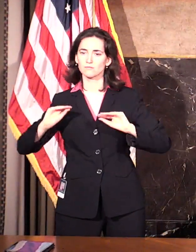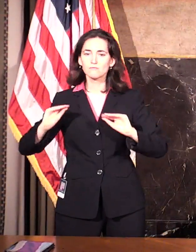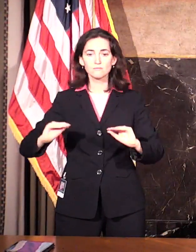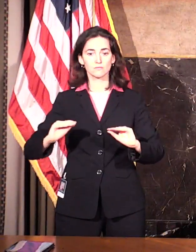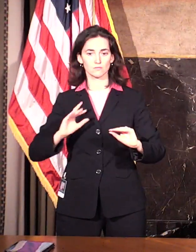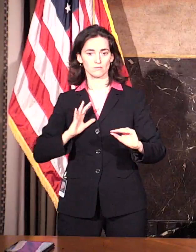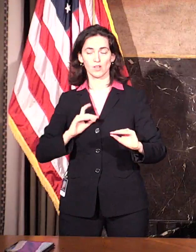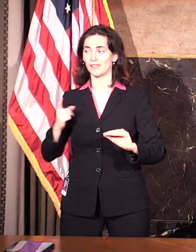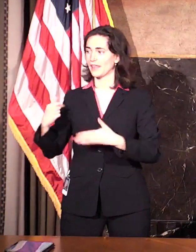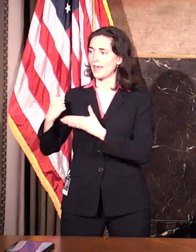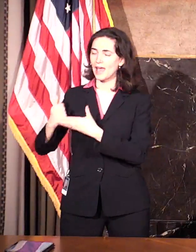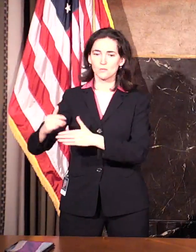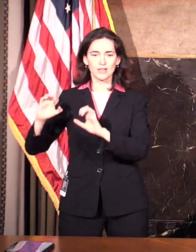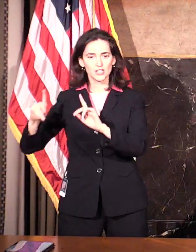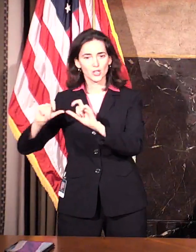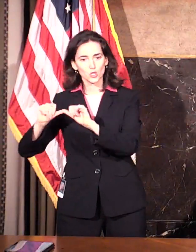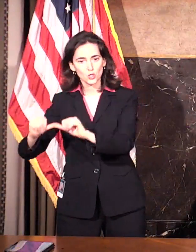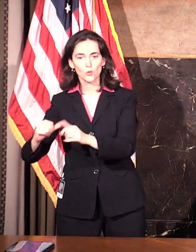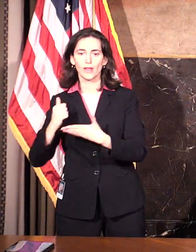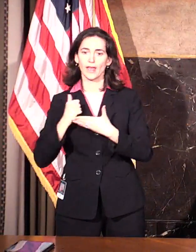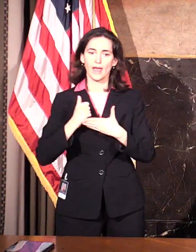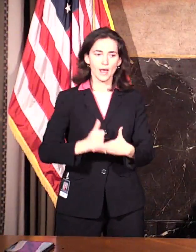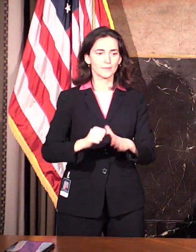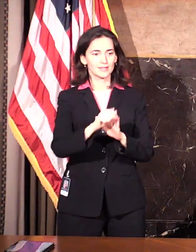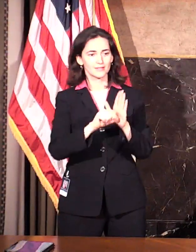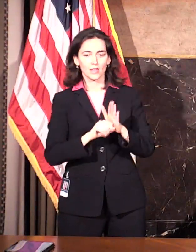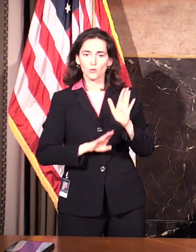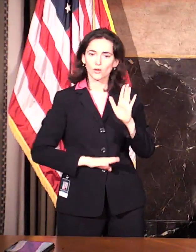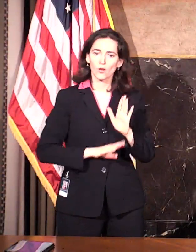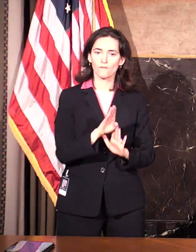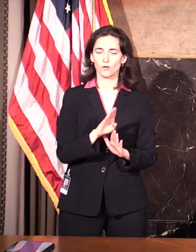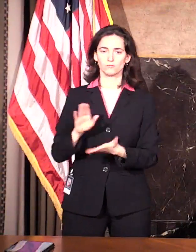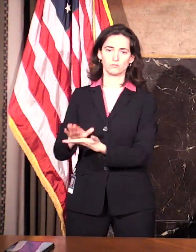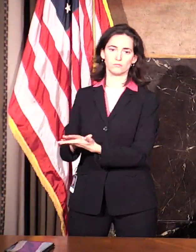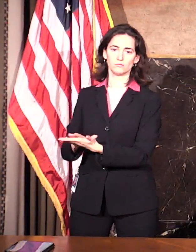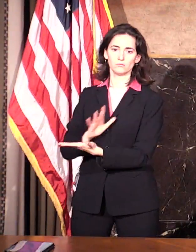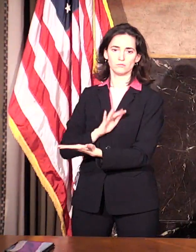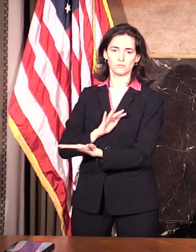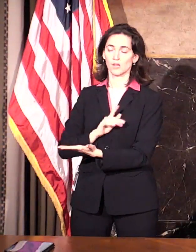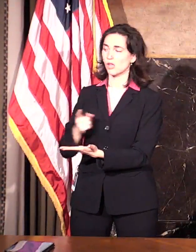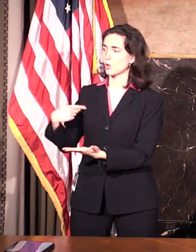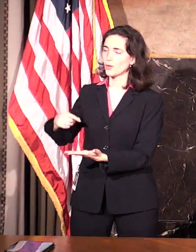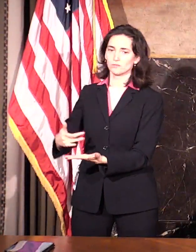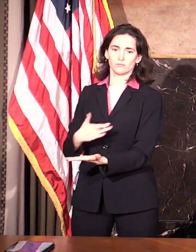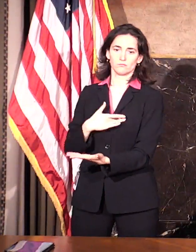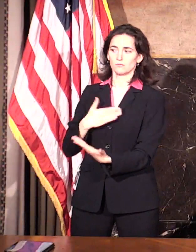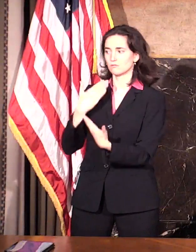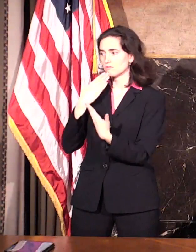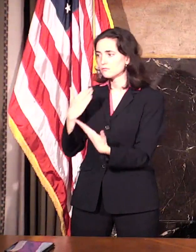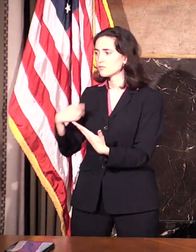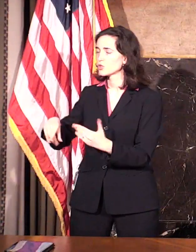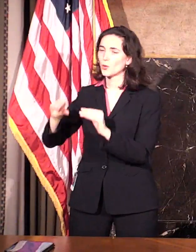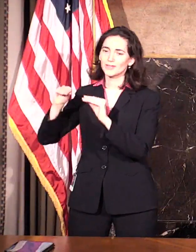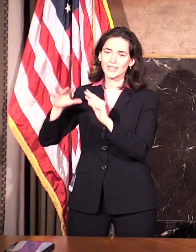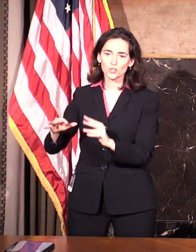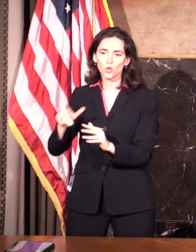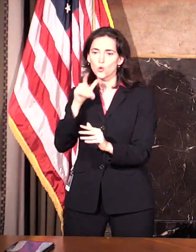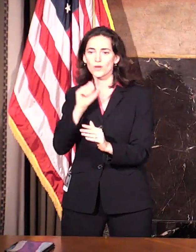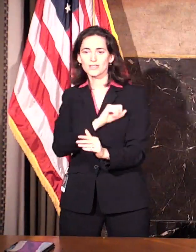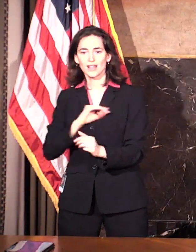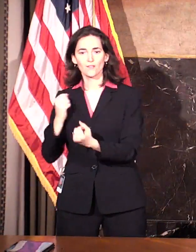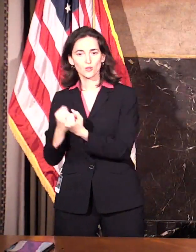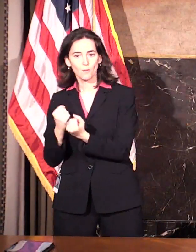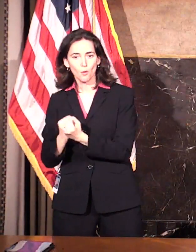and obviously the education of our children. And we all appreciate teachers and support staff,